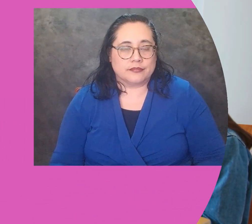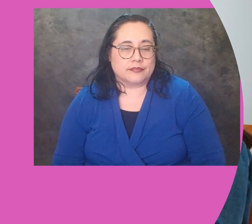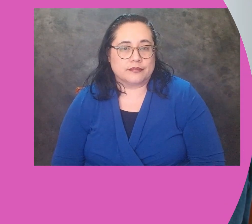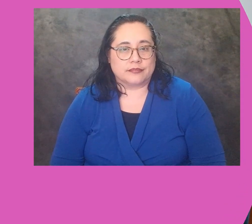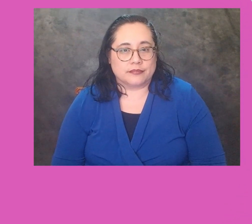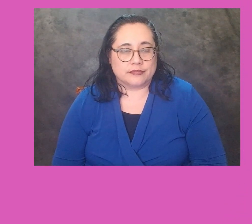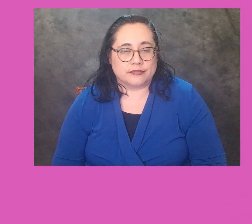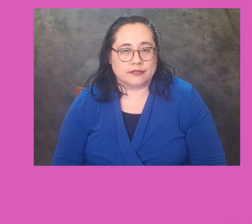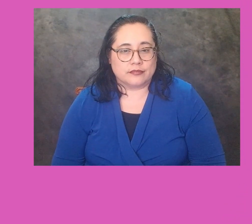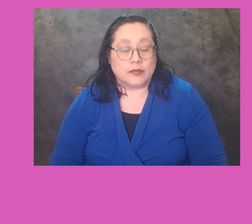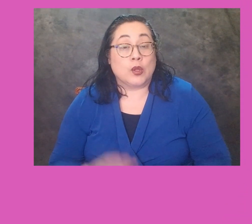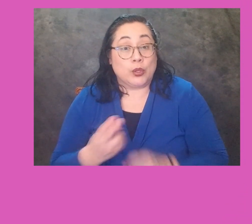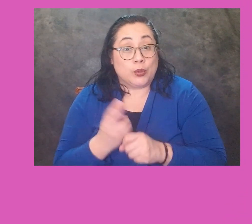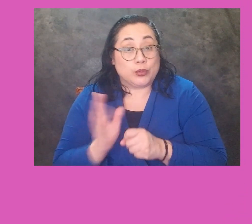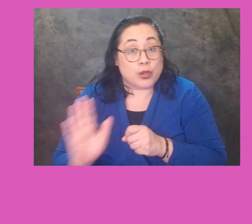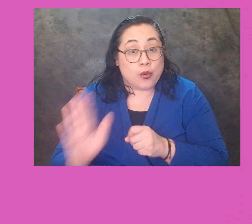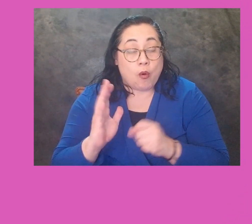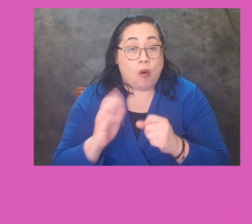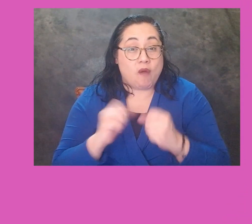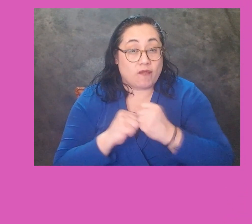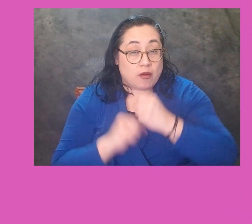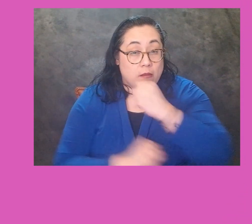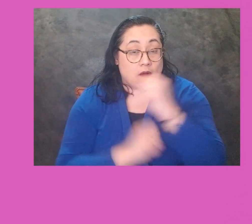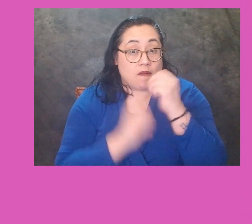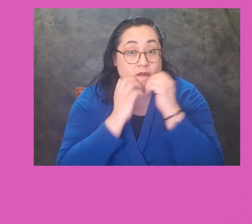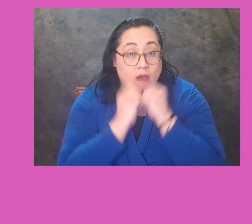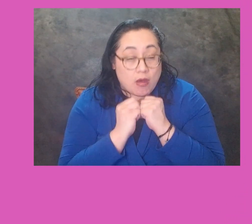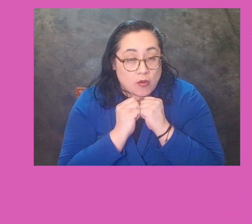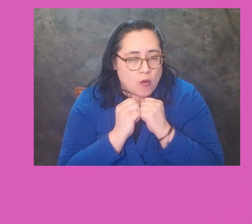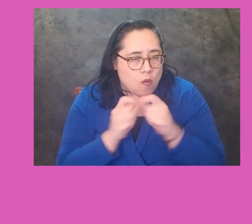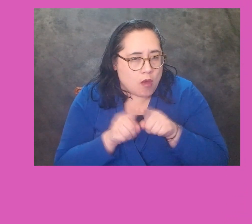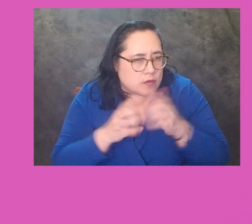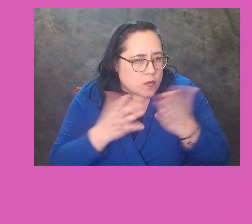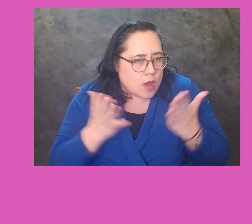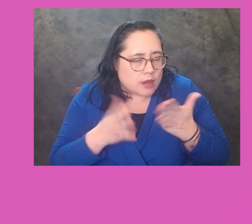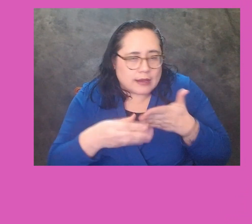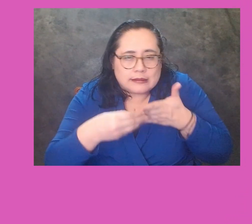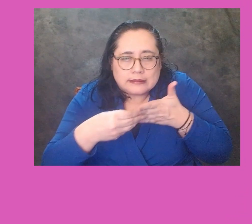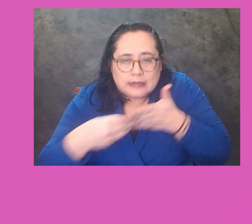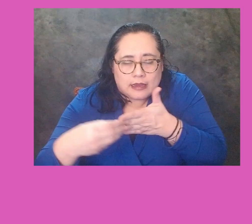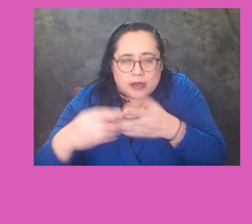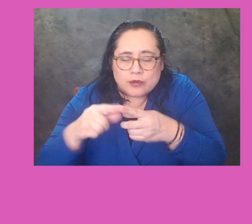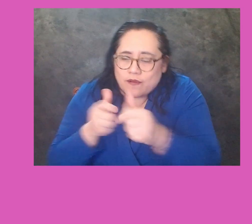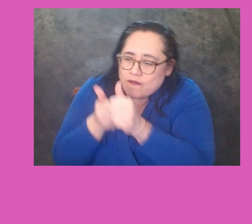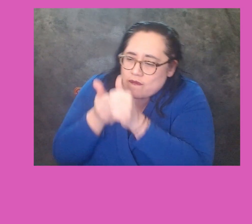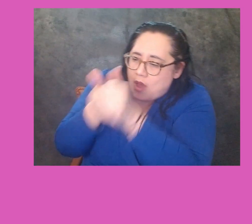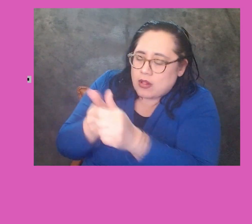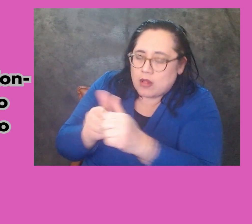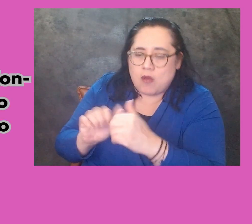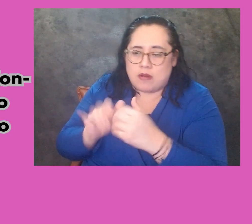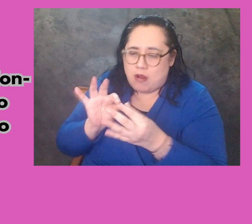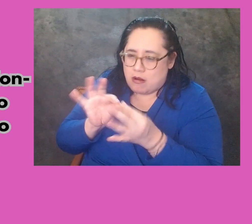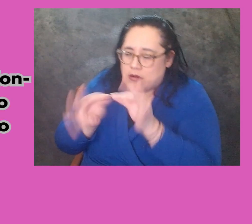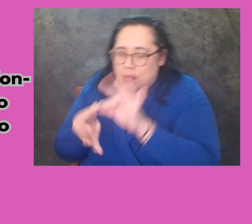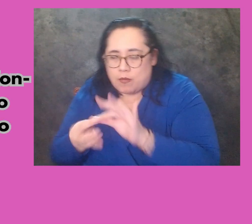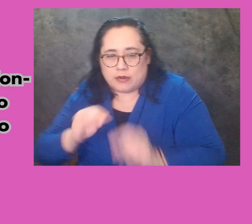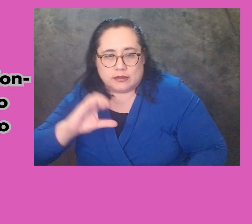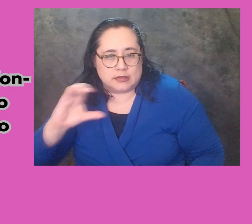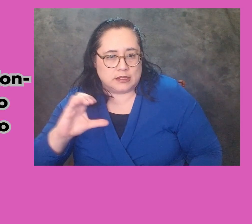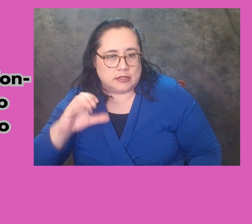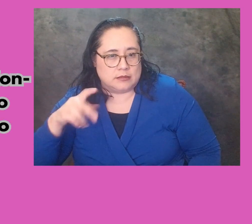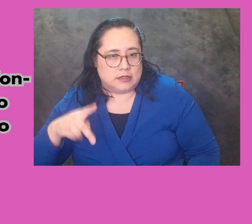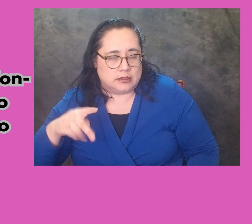Use your fundamental values as a guide to follow and interpret the Code of Professional